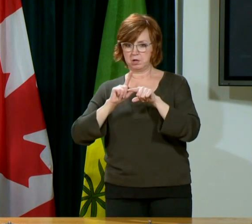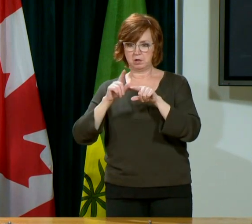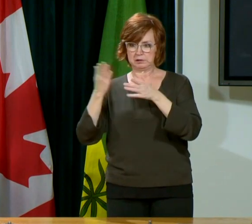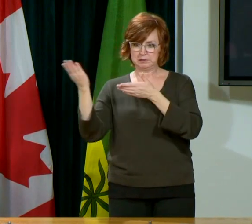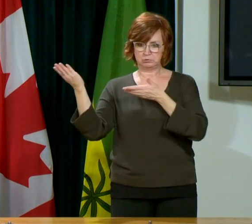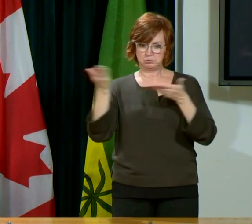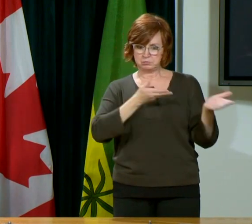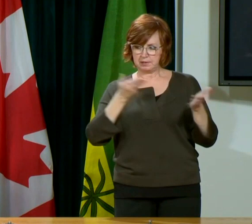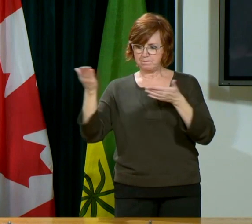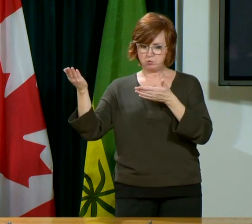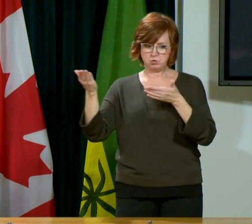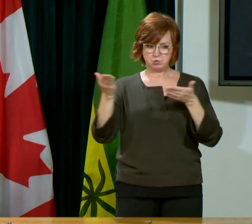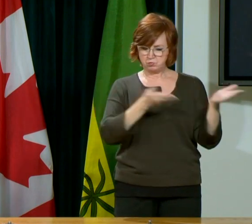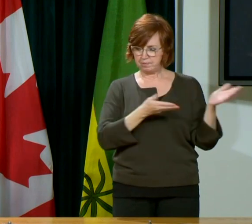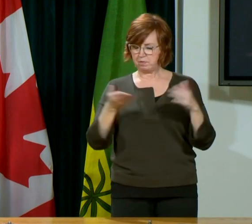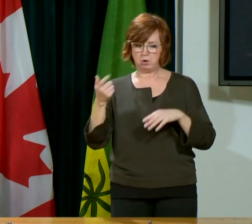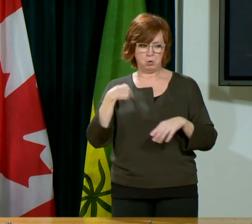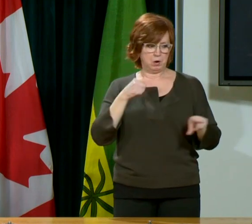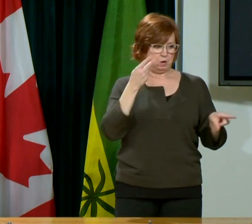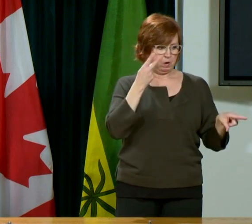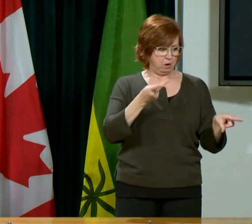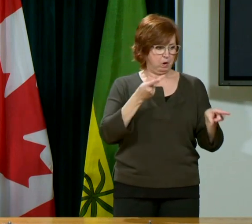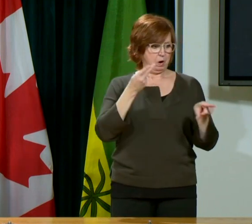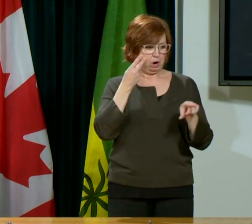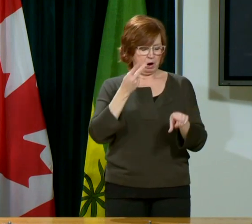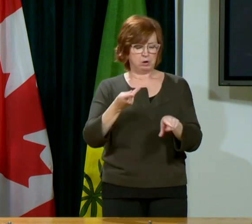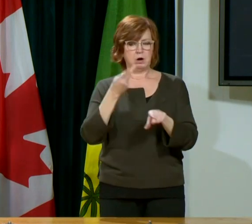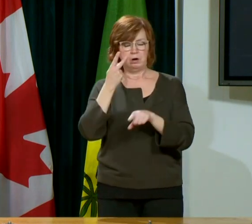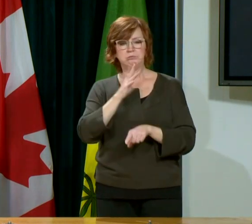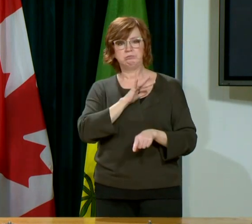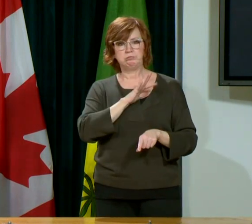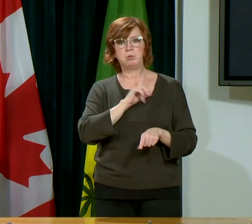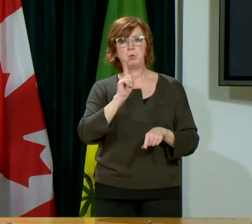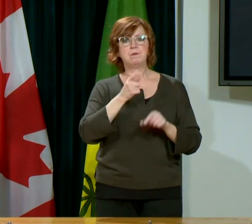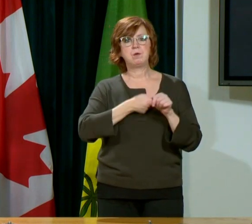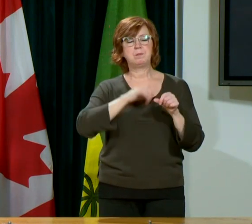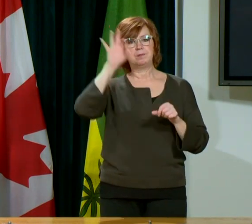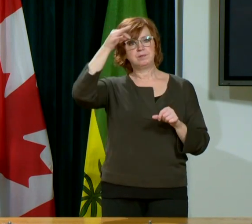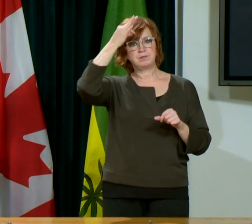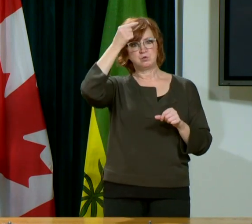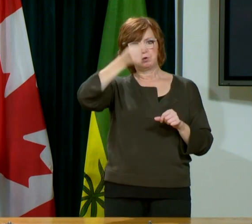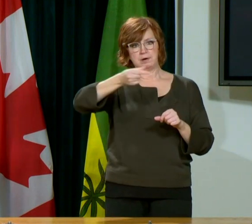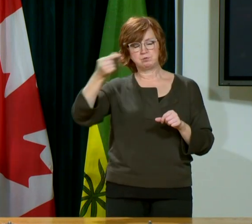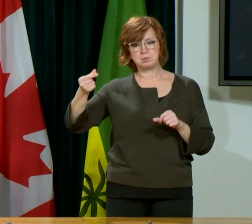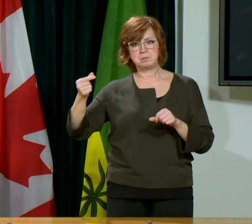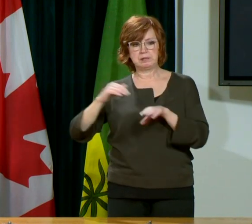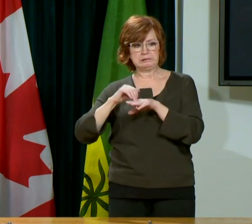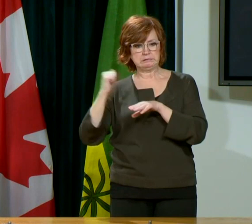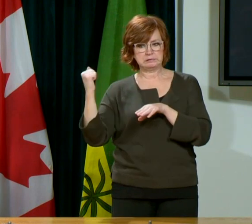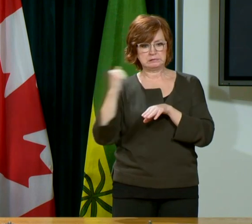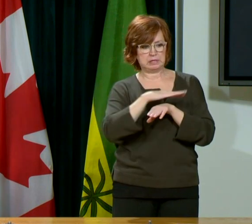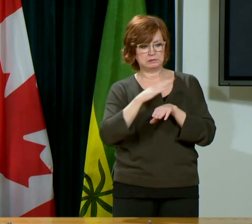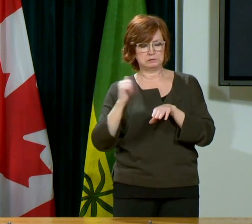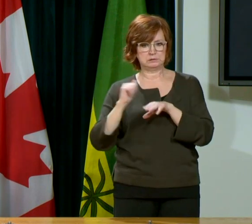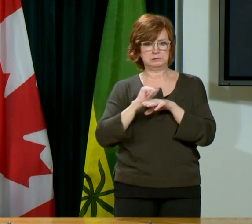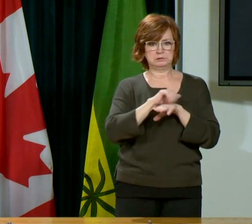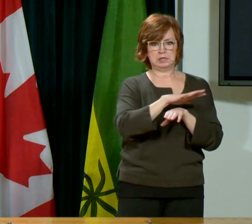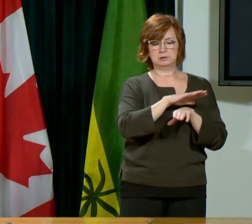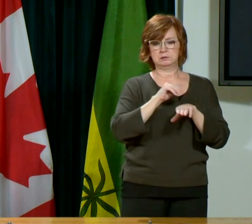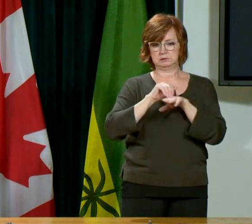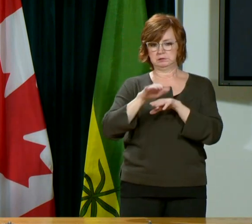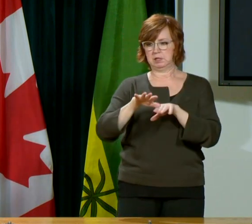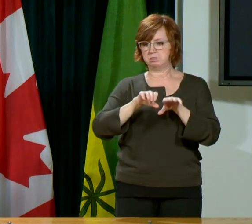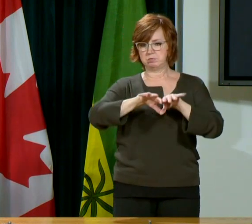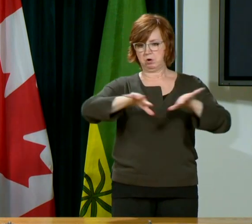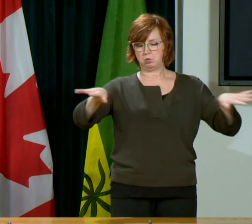see a trickle of PPE come in from the federal government as per the allocations that they're working on. But